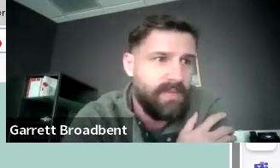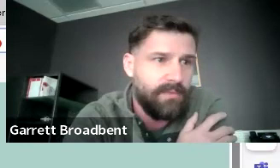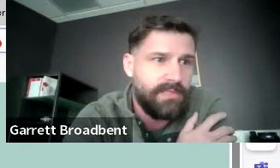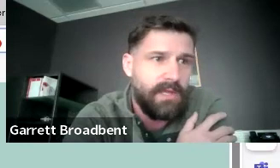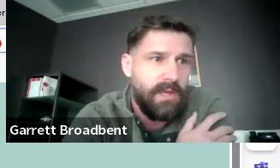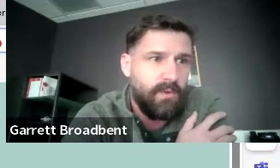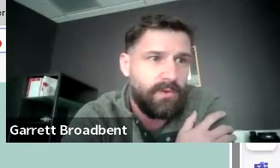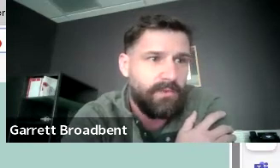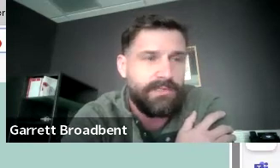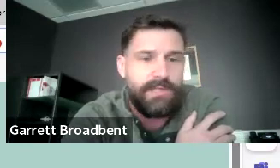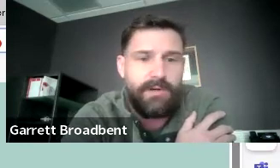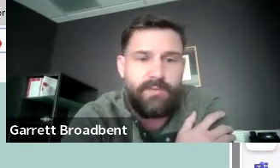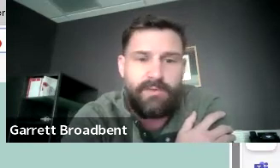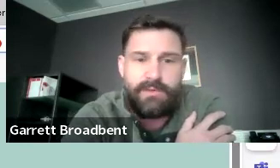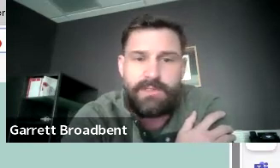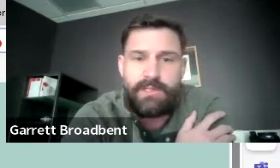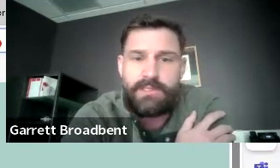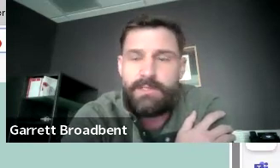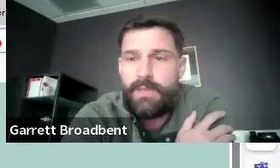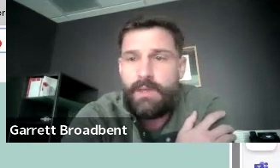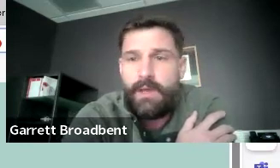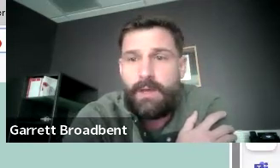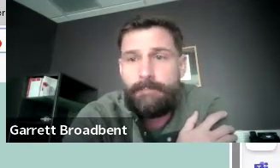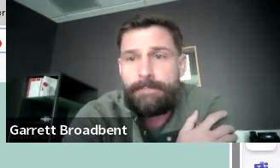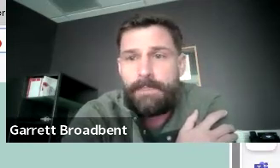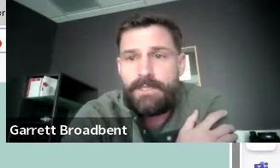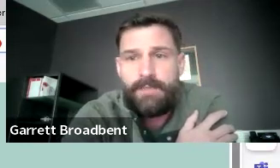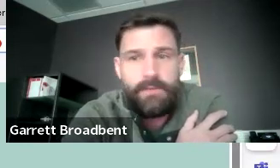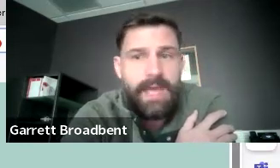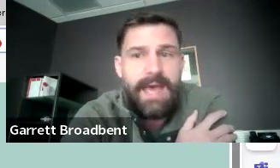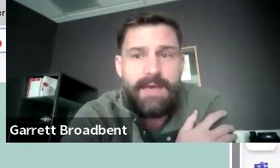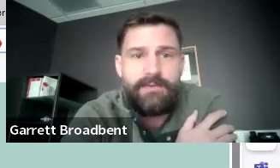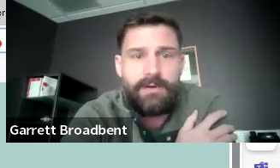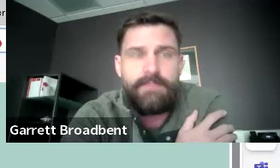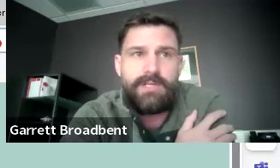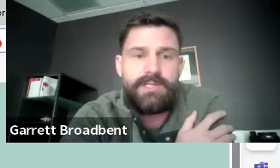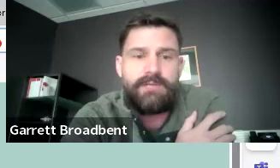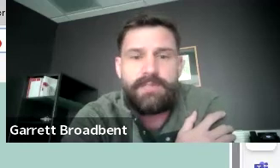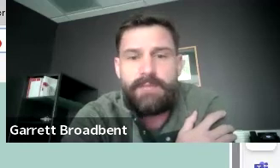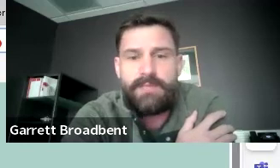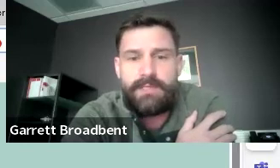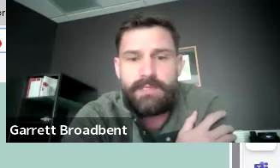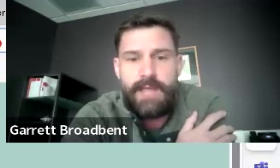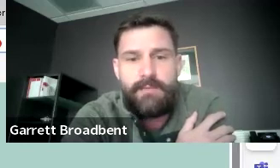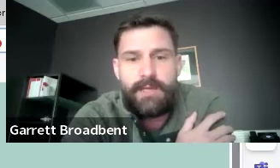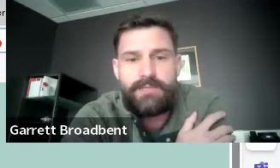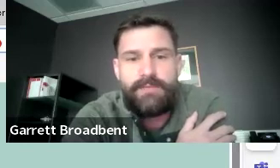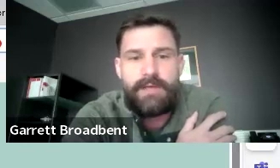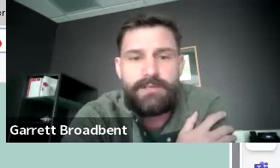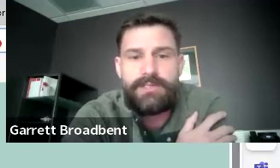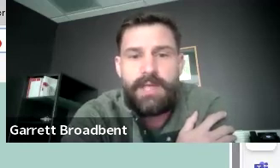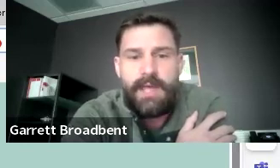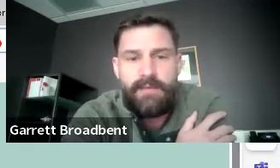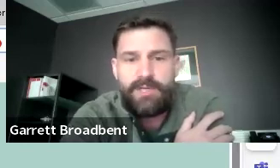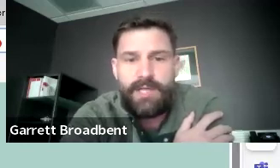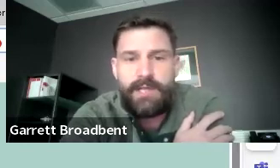we'd love to be able to work with the regional center on improving those things. Something we have heard mentioned several times is how much